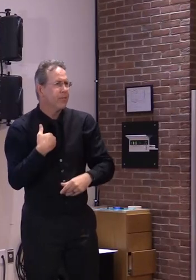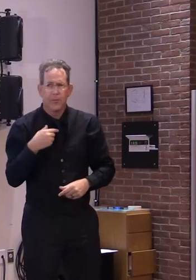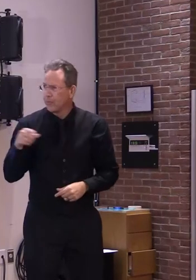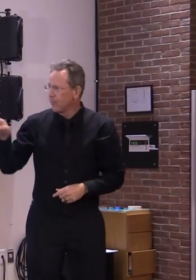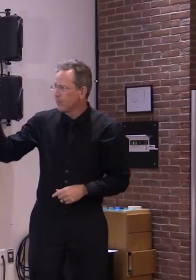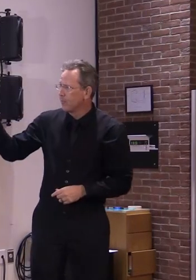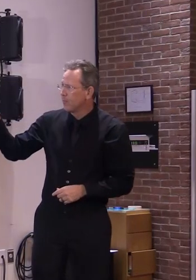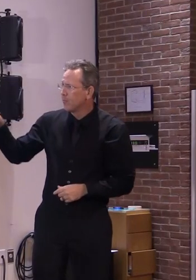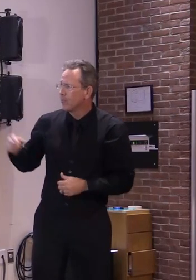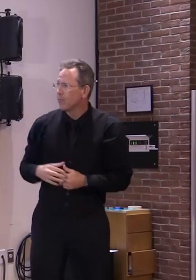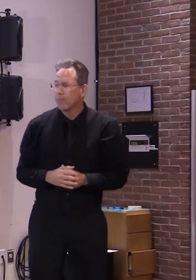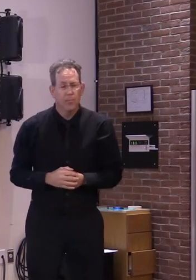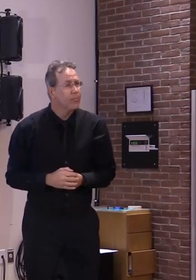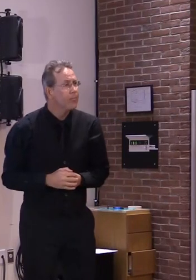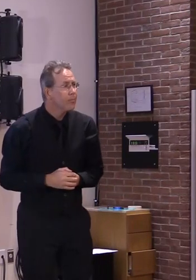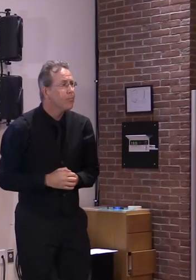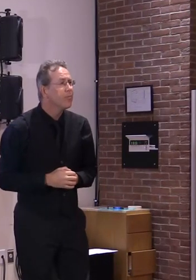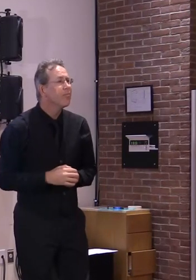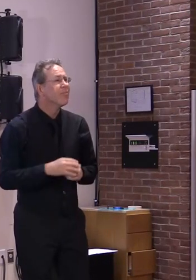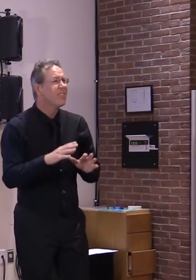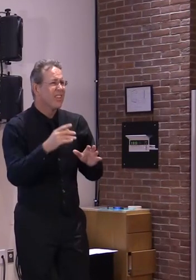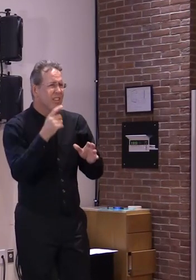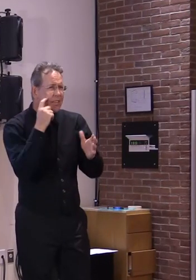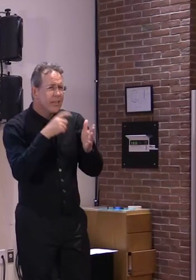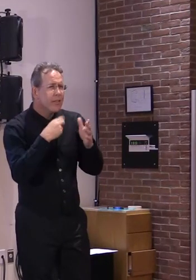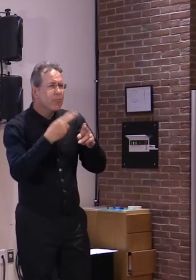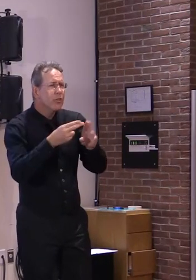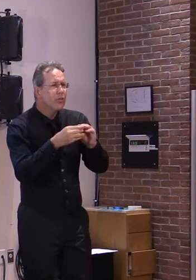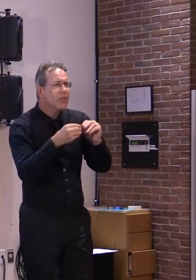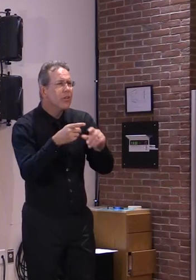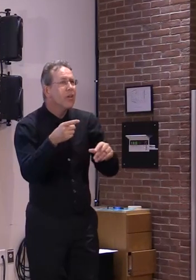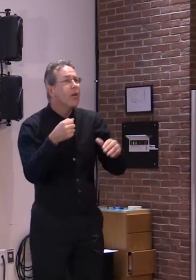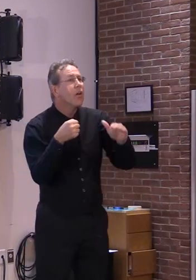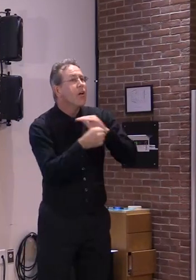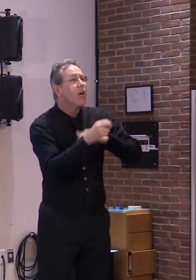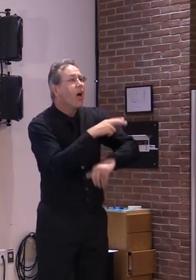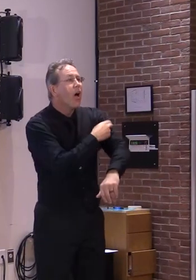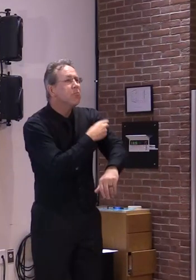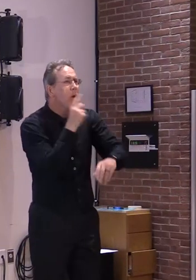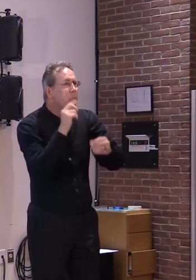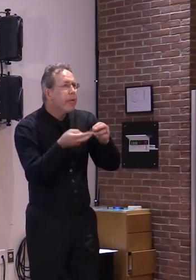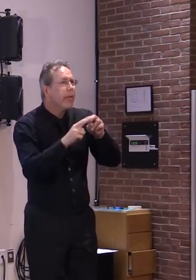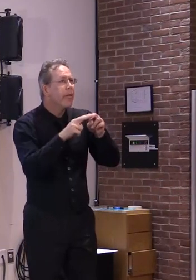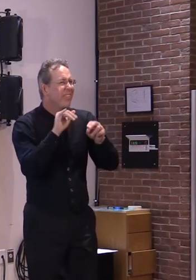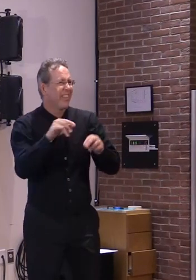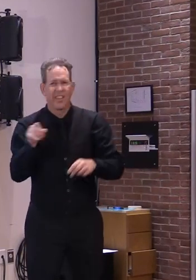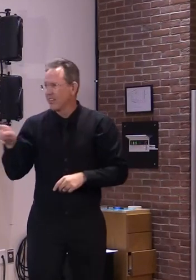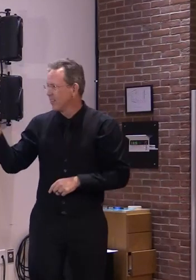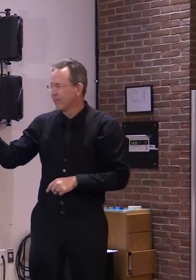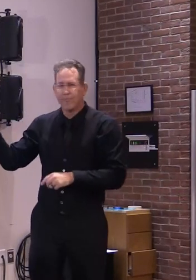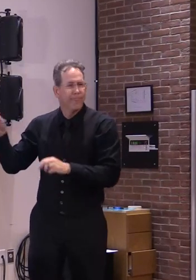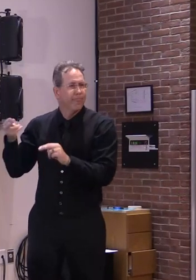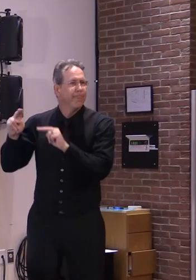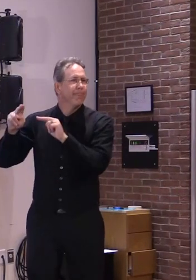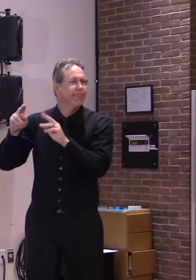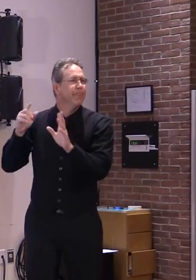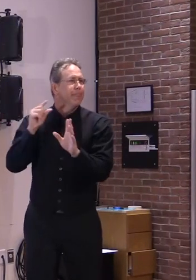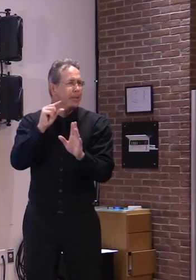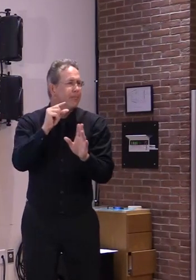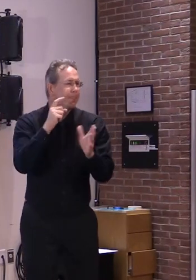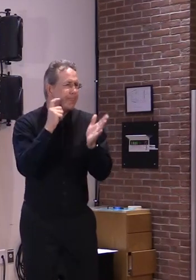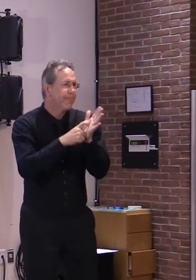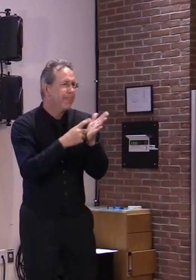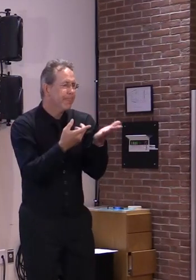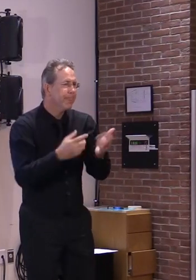slightly more elevated number of cases we're seeing among those in their 40s, 50s, and 60s, relative to the rest of